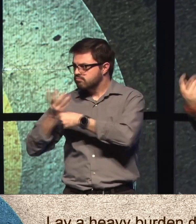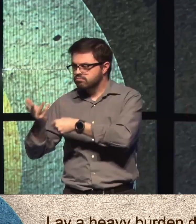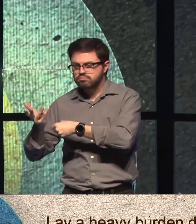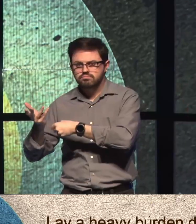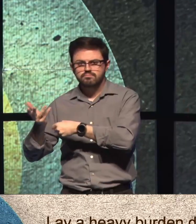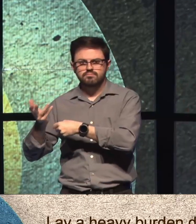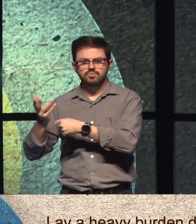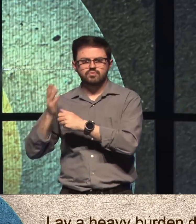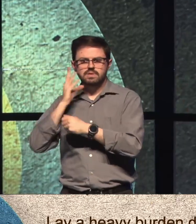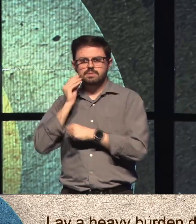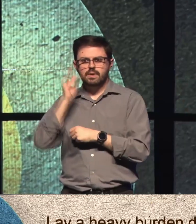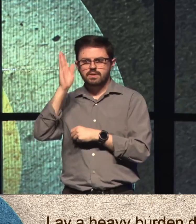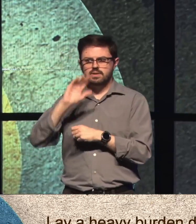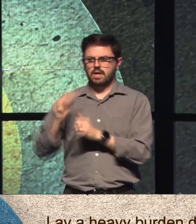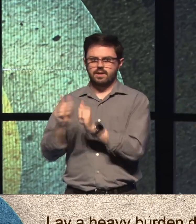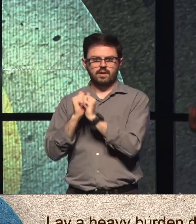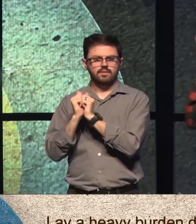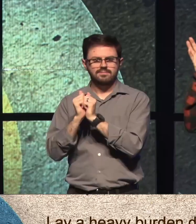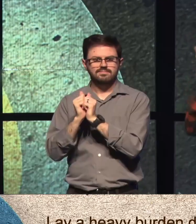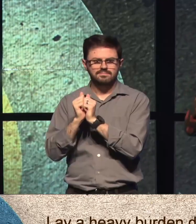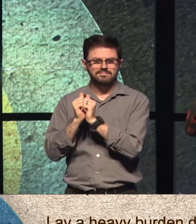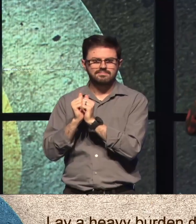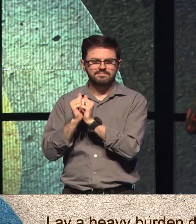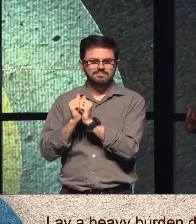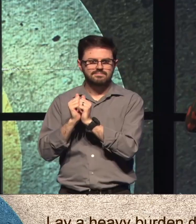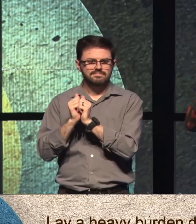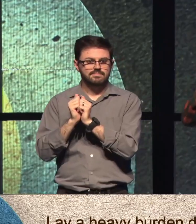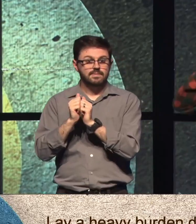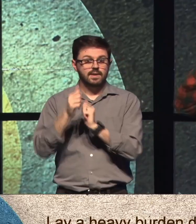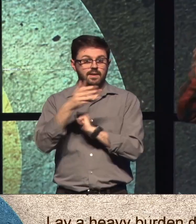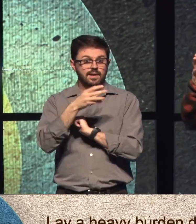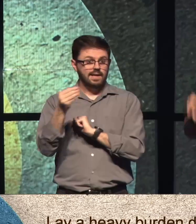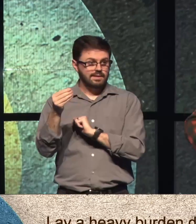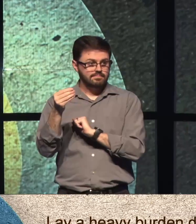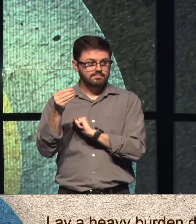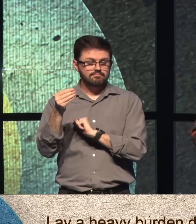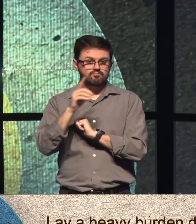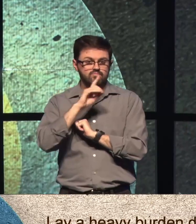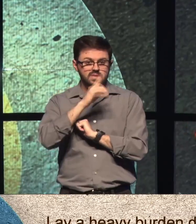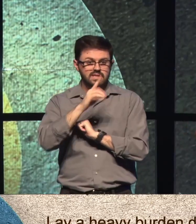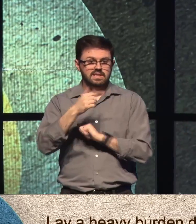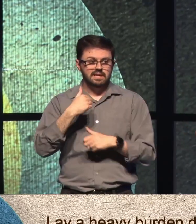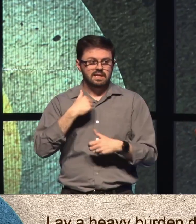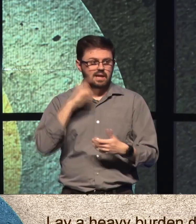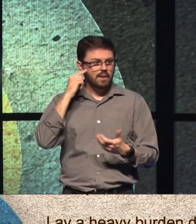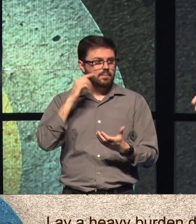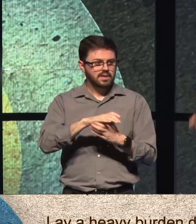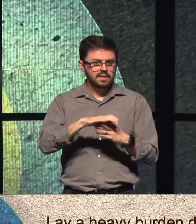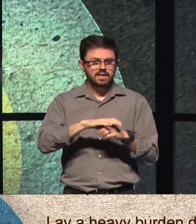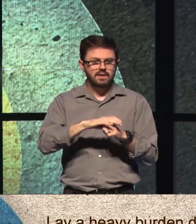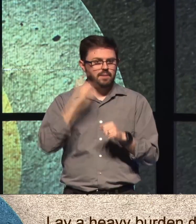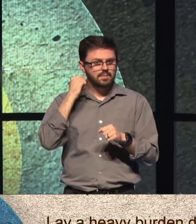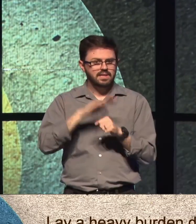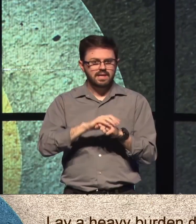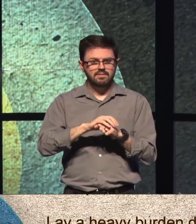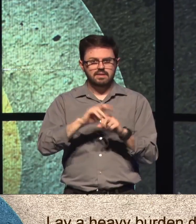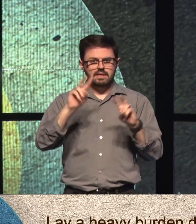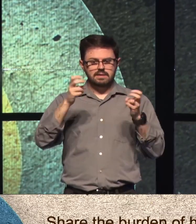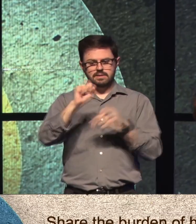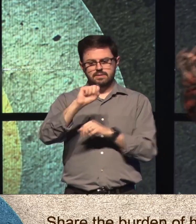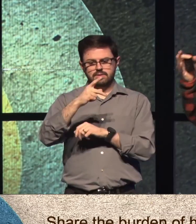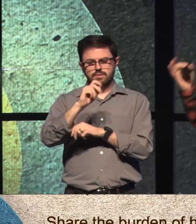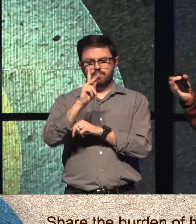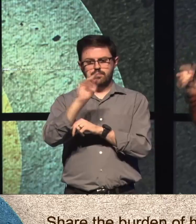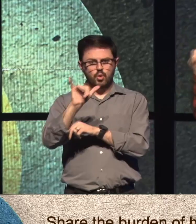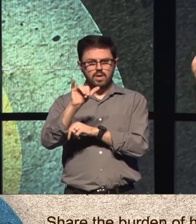of God together. And I really do believe that Spooky Palooza